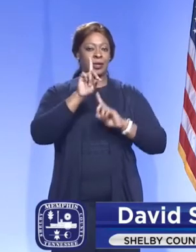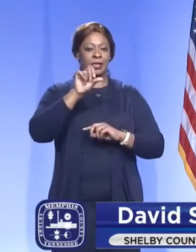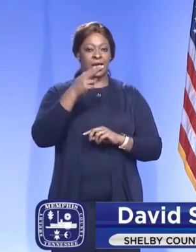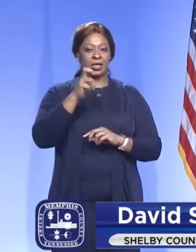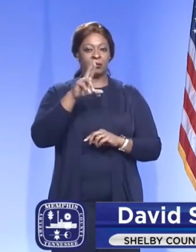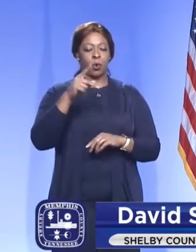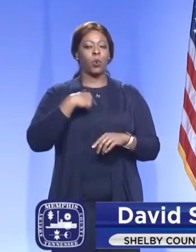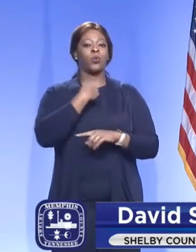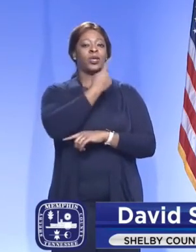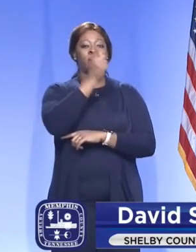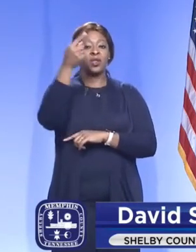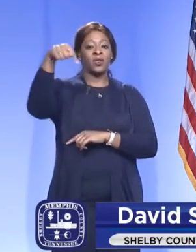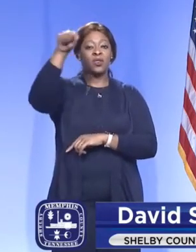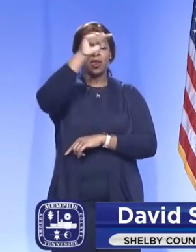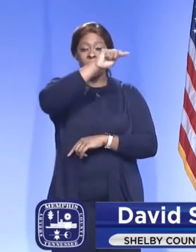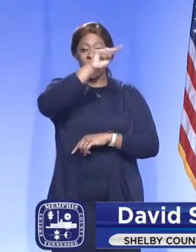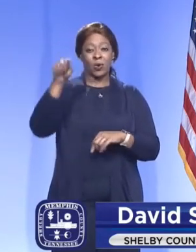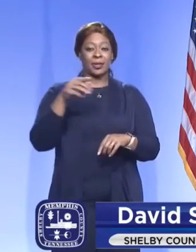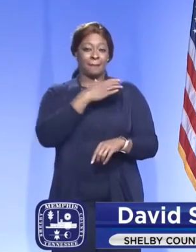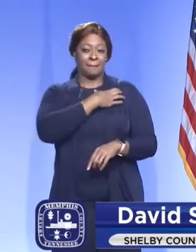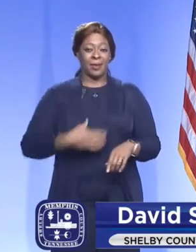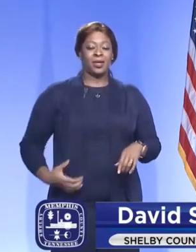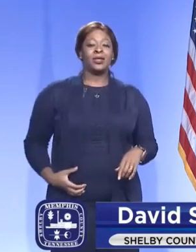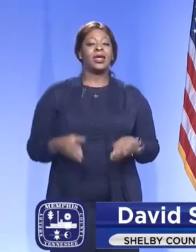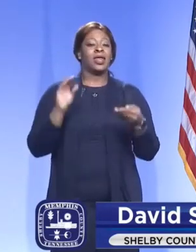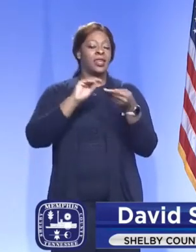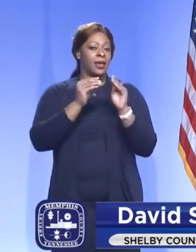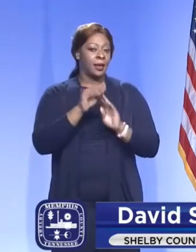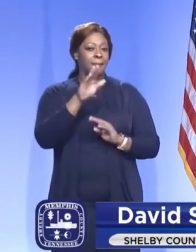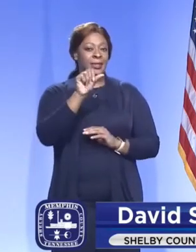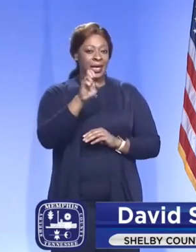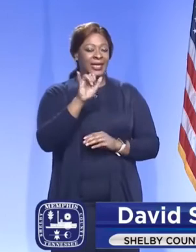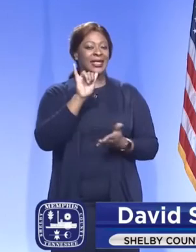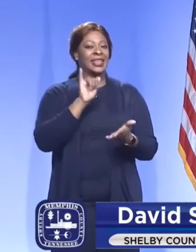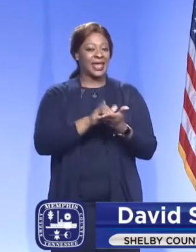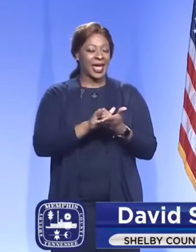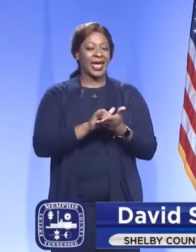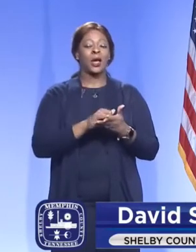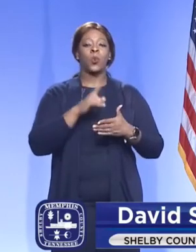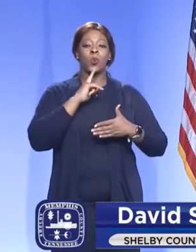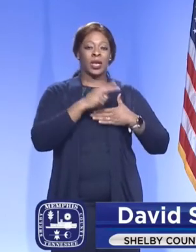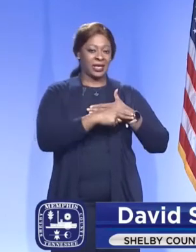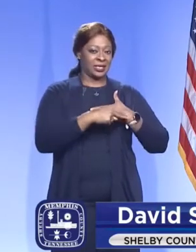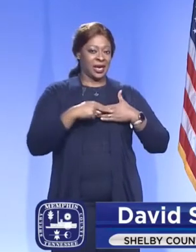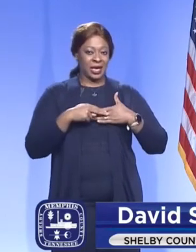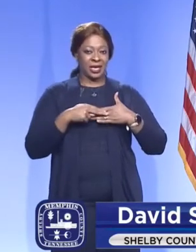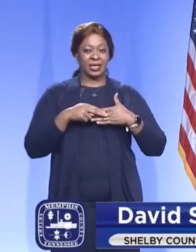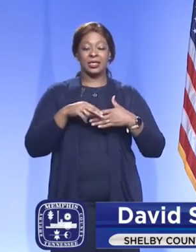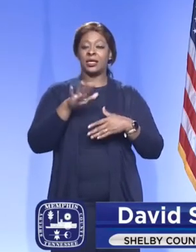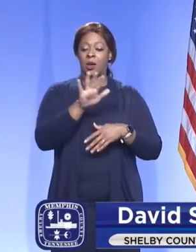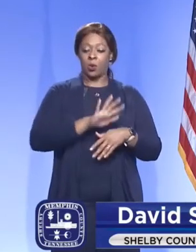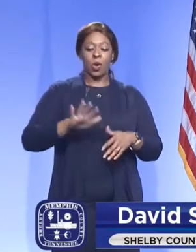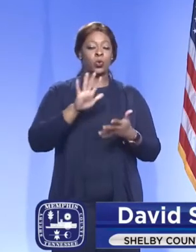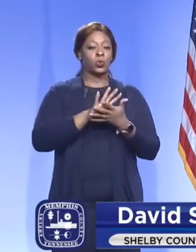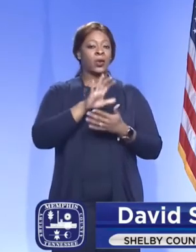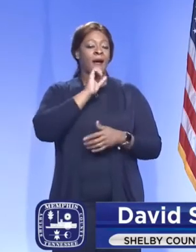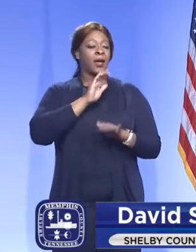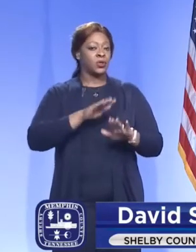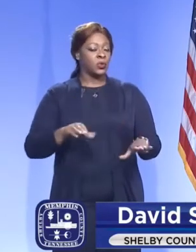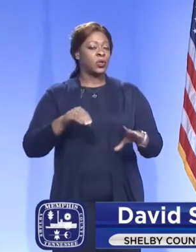Could you tell us when we can expect numbers from the private schools on the dashboard? And then I have a